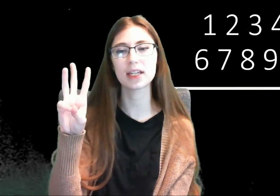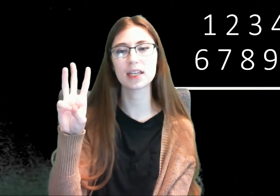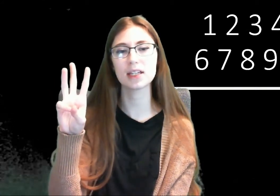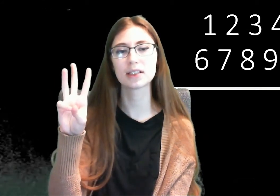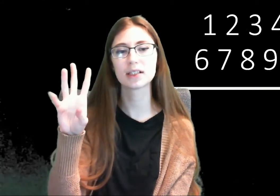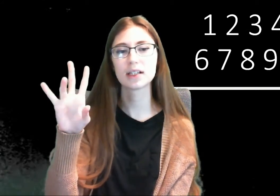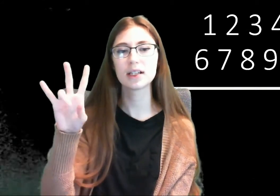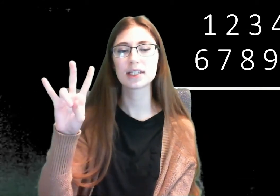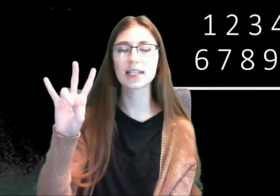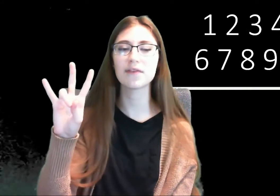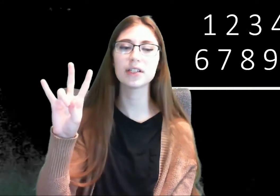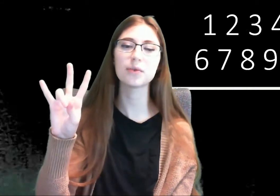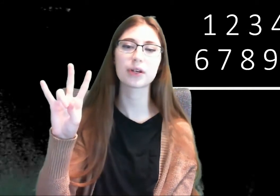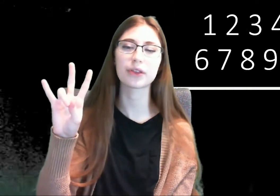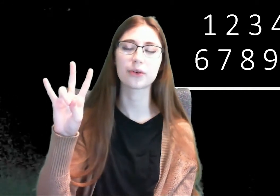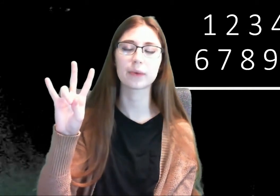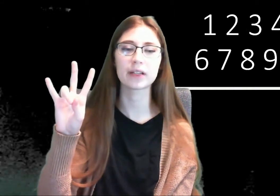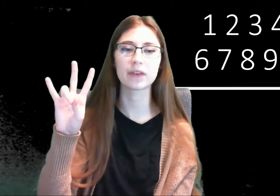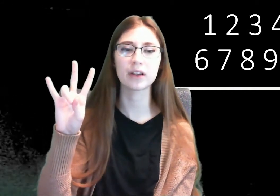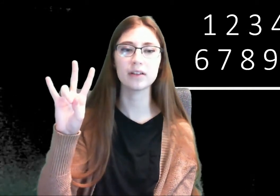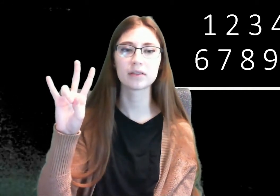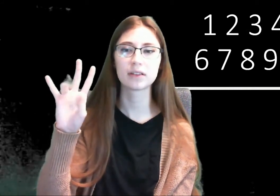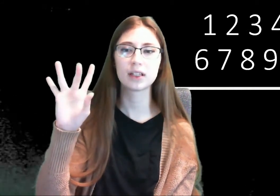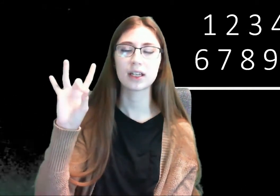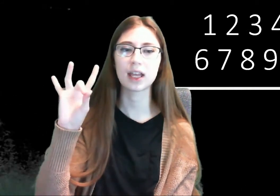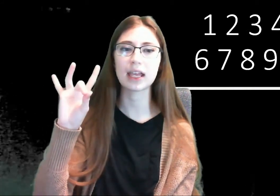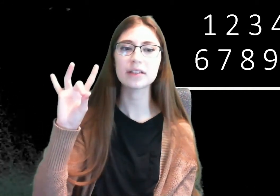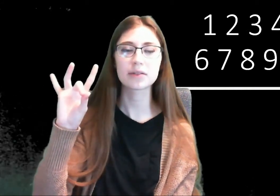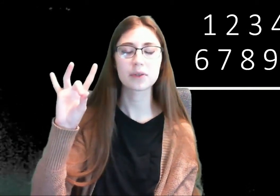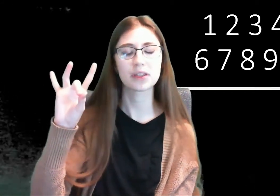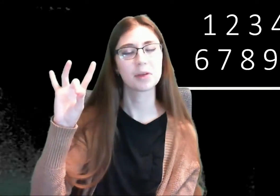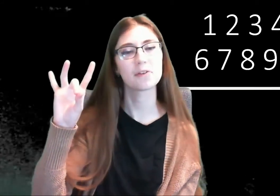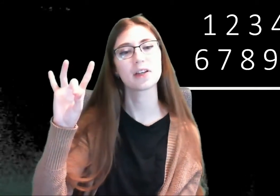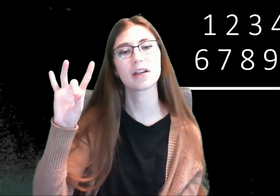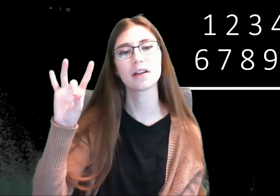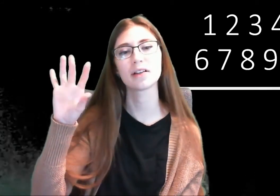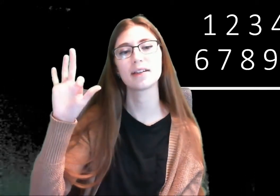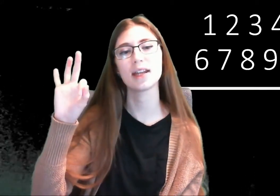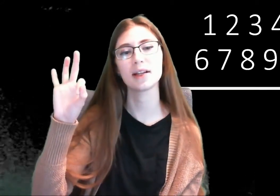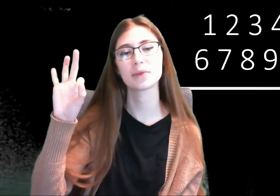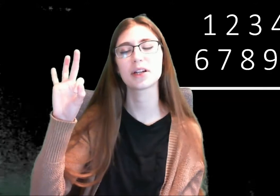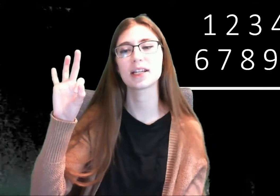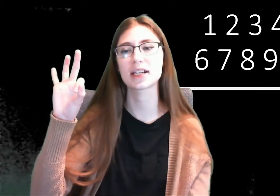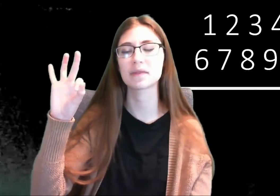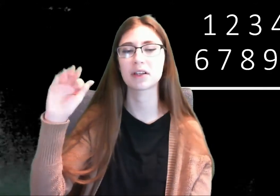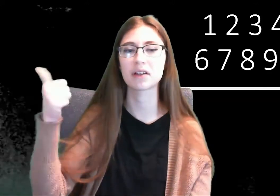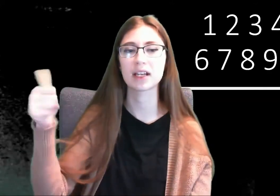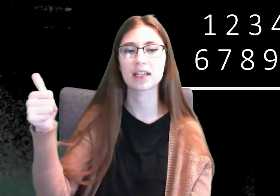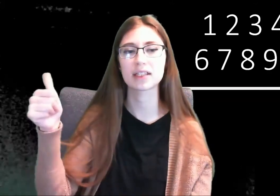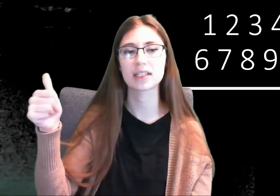pinky, 7 with your ring finger, 8 with your middle finger, 9 with your index finger, and